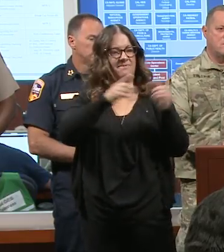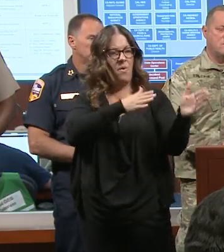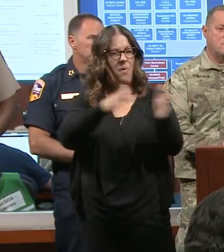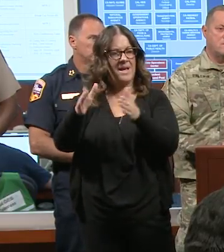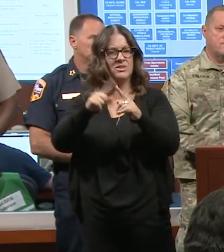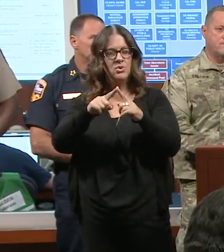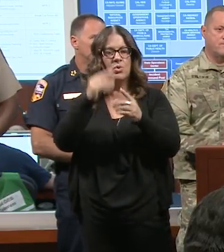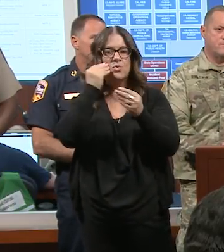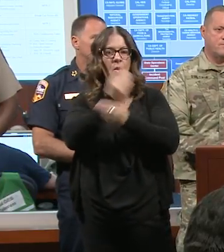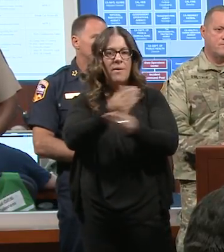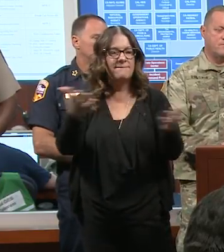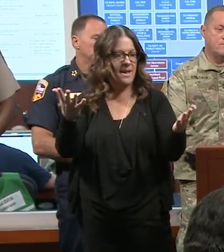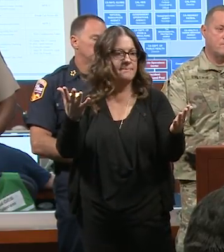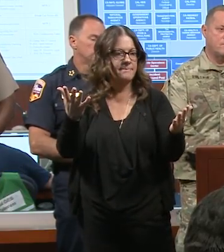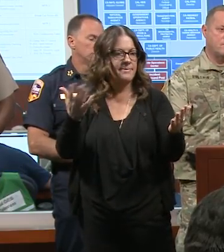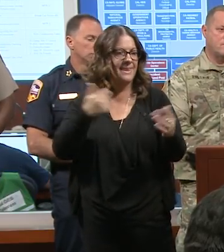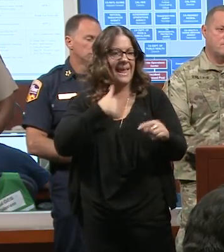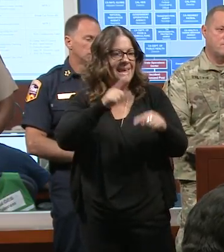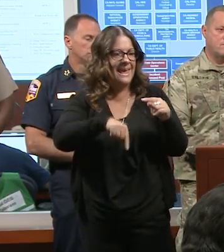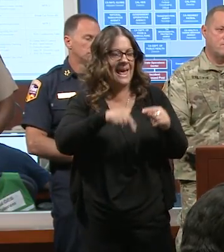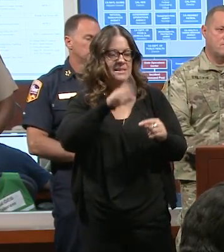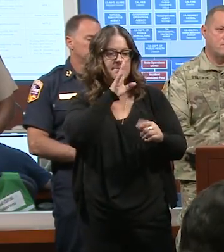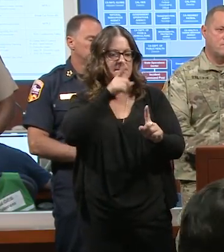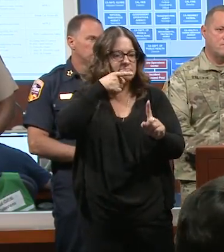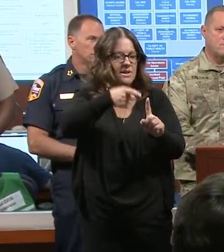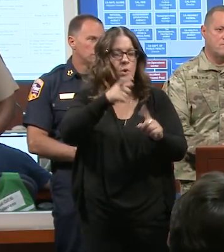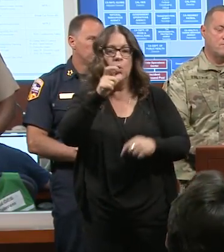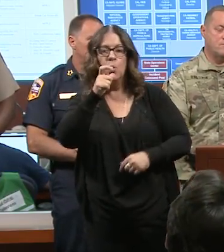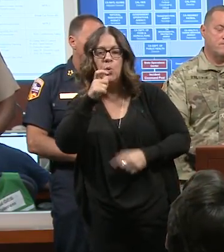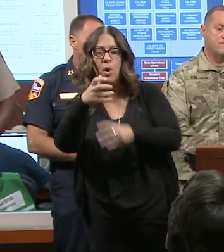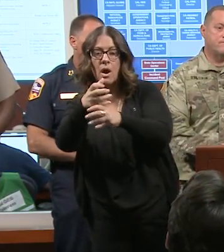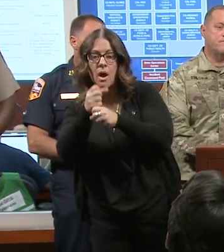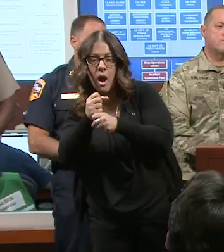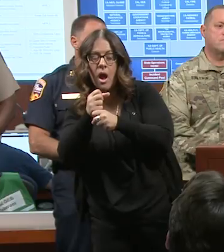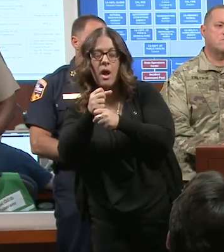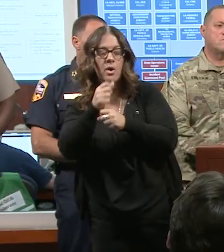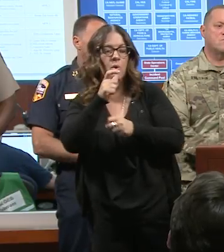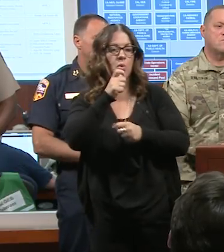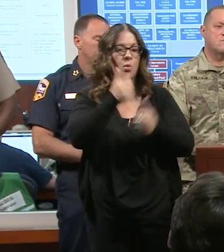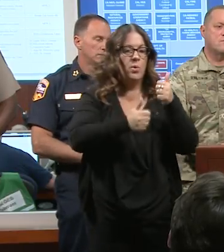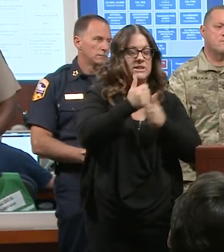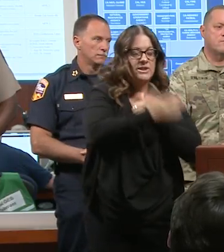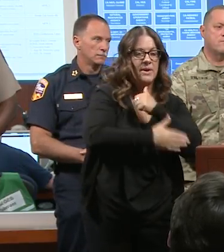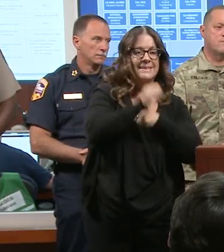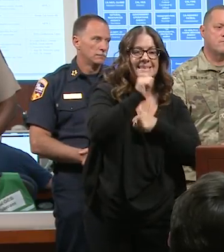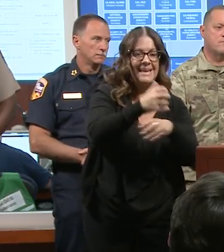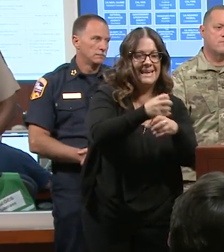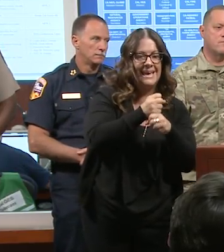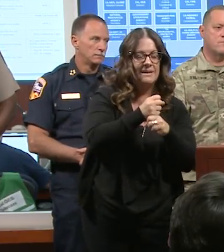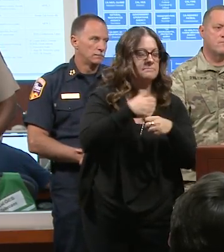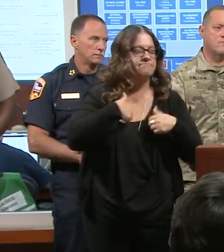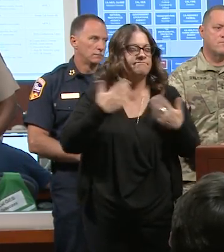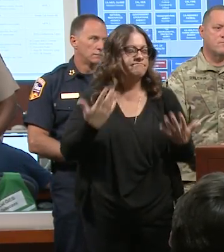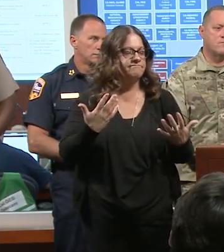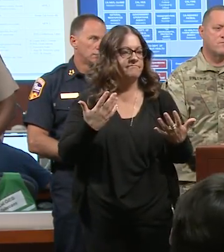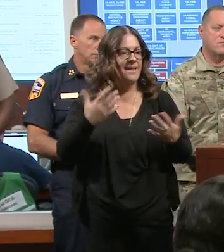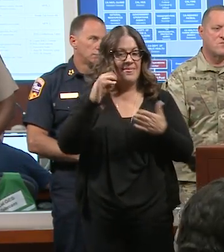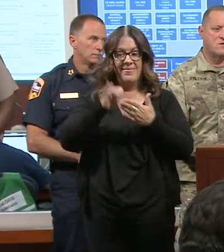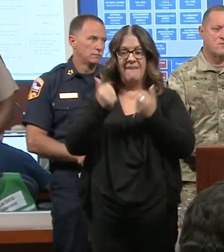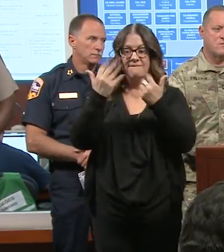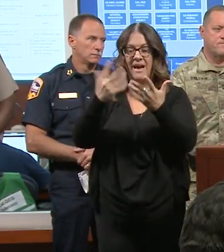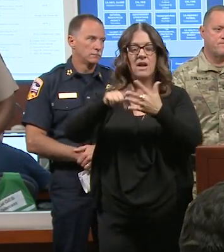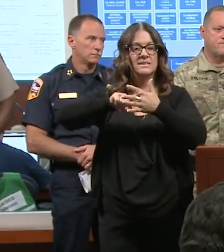to be able to notify them. And I can't speak to who didn't get what they didn't get at the time. This fire came through the night,